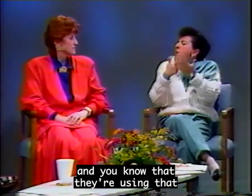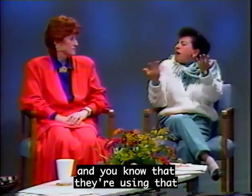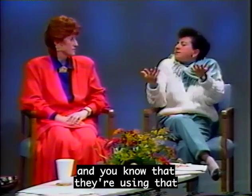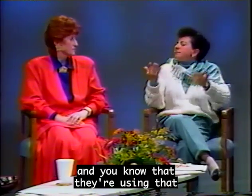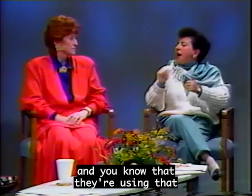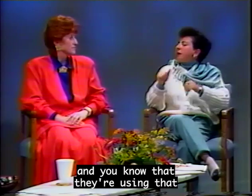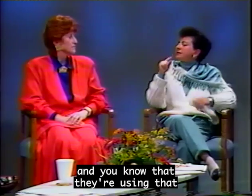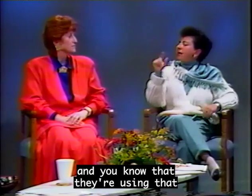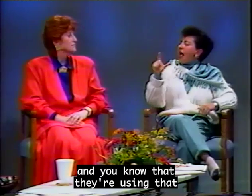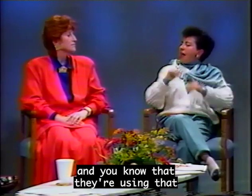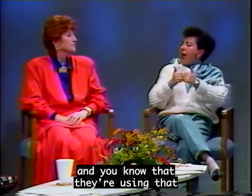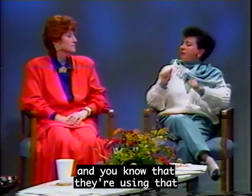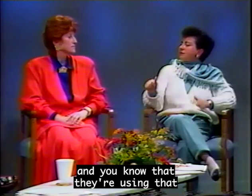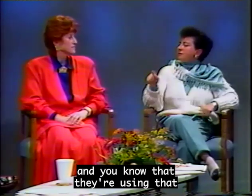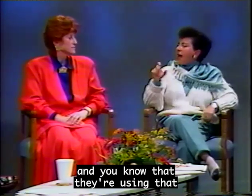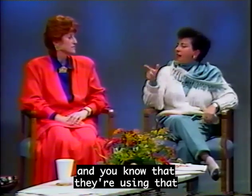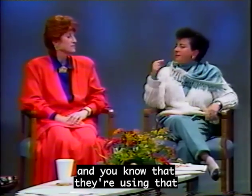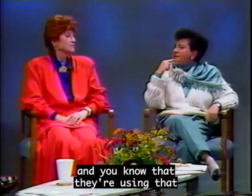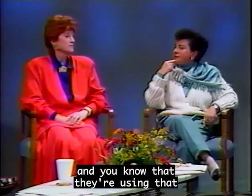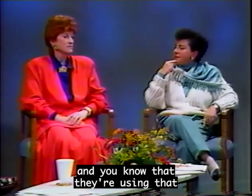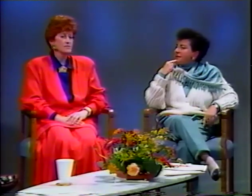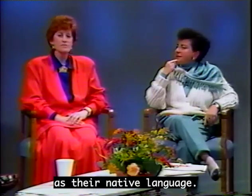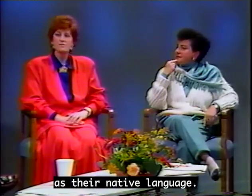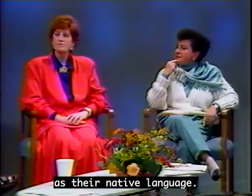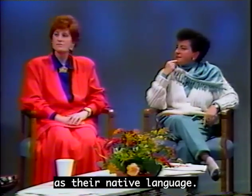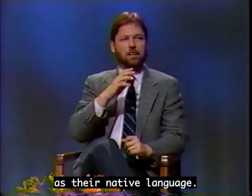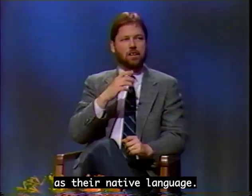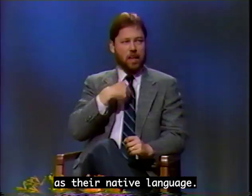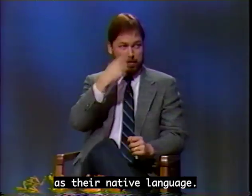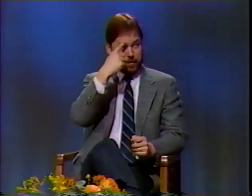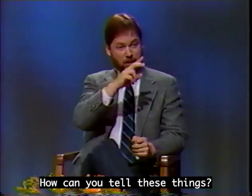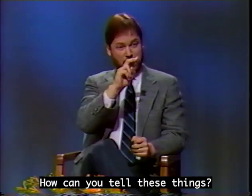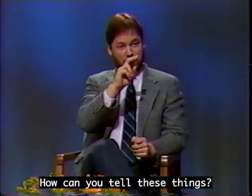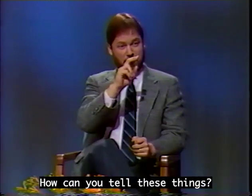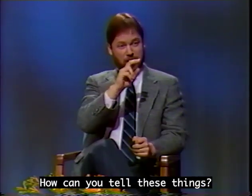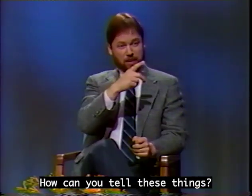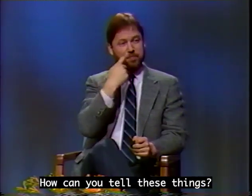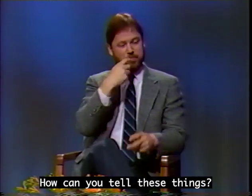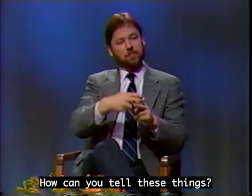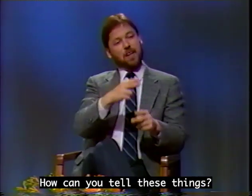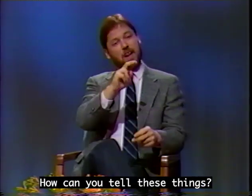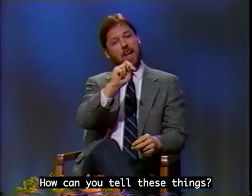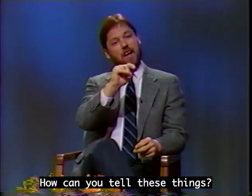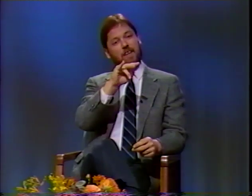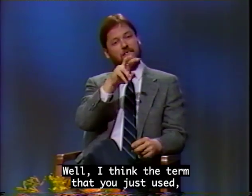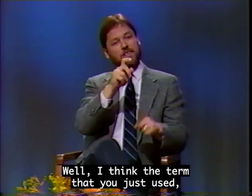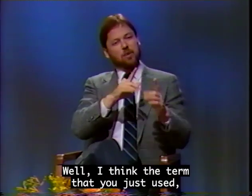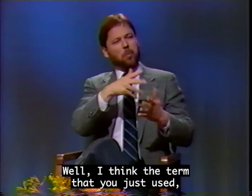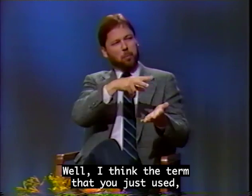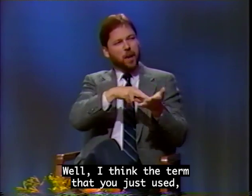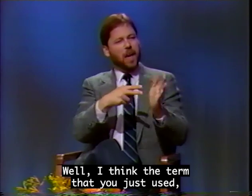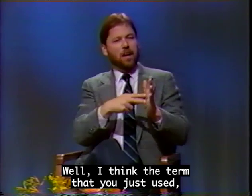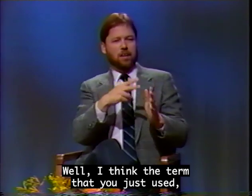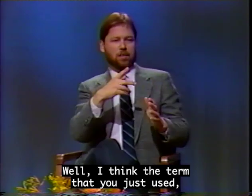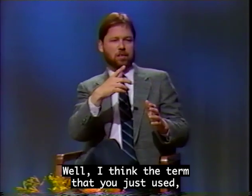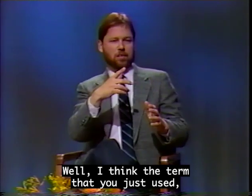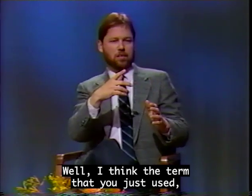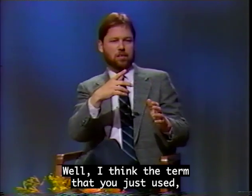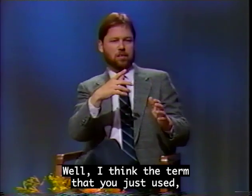And you know that they're using that from as their native language. How can you tell these things? Well, I think the term that you just